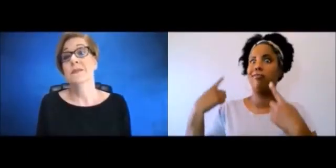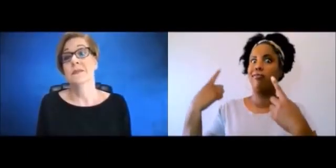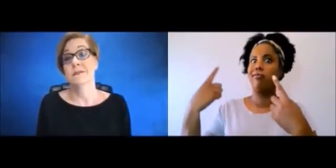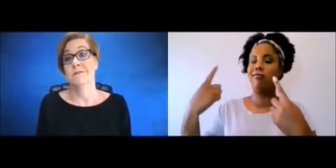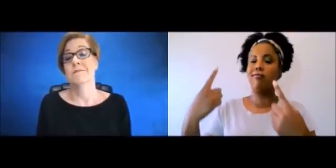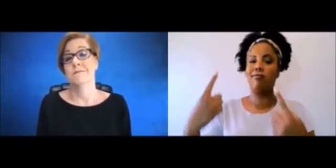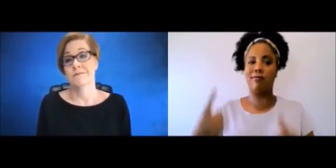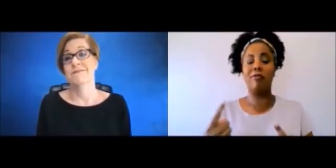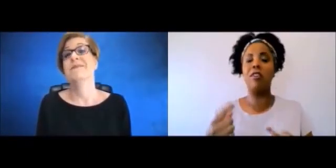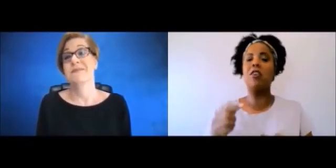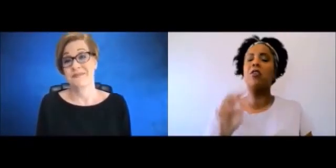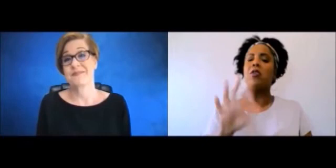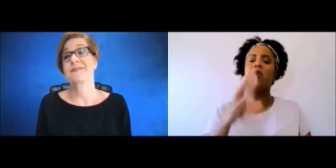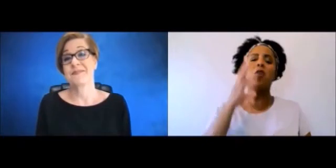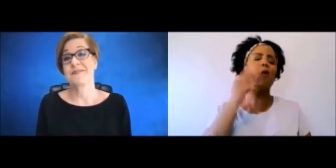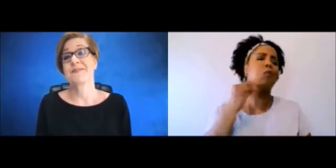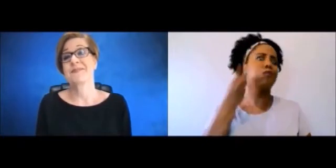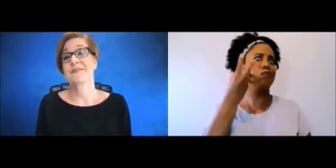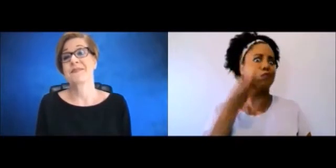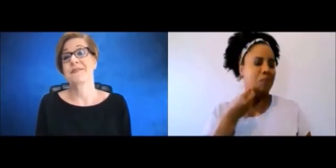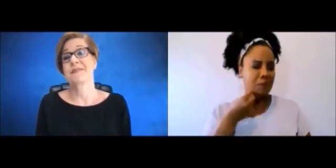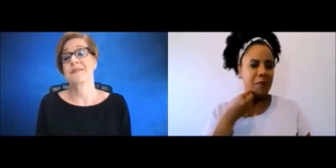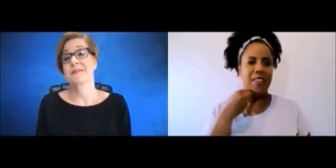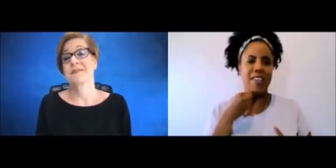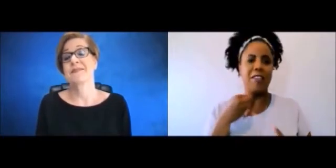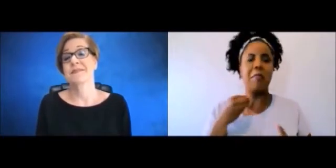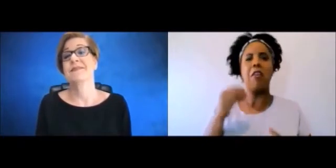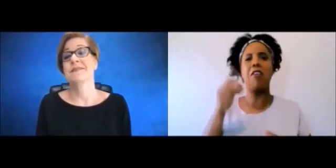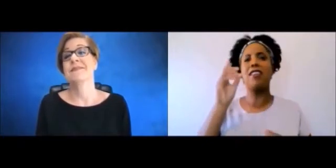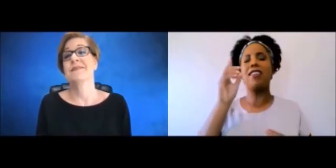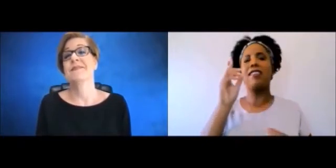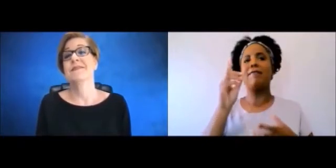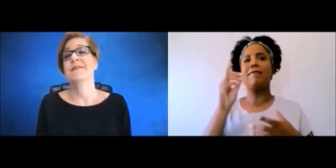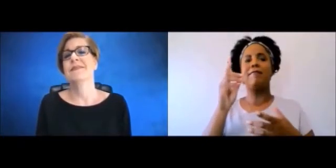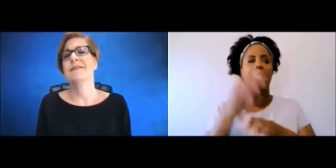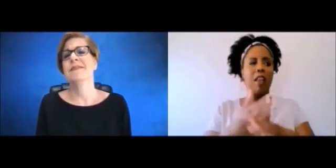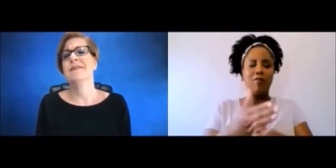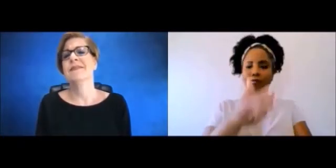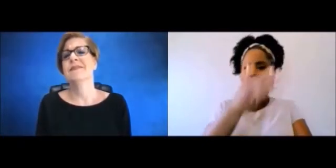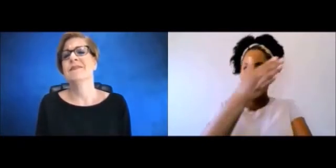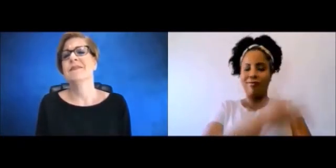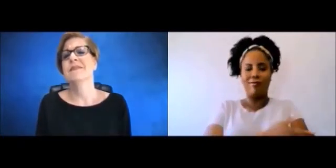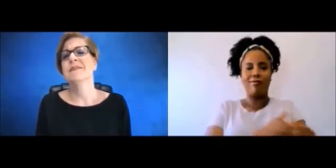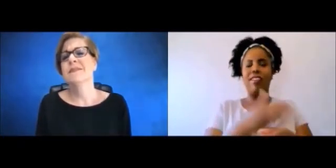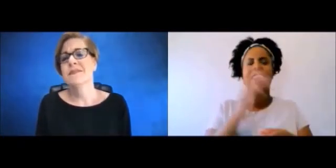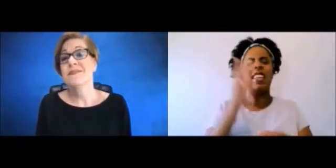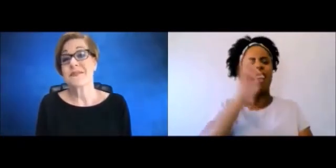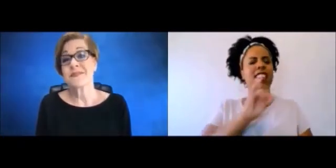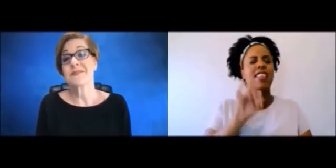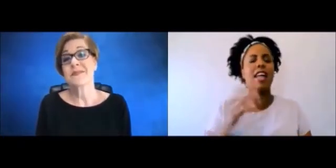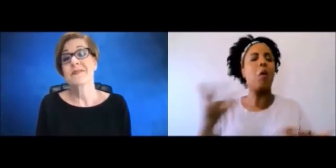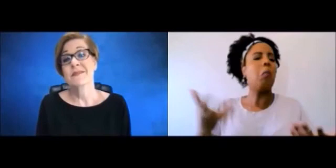What has your experience been like as you've grown into becoming a seasoned interpreter?